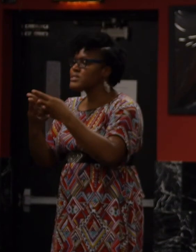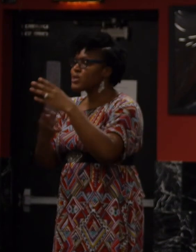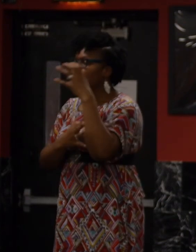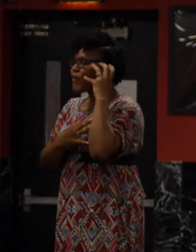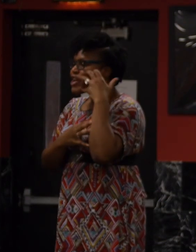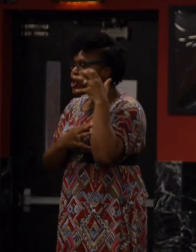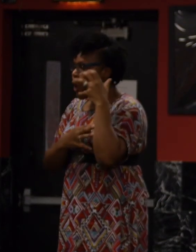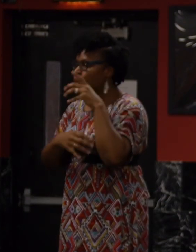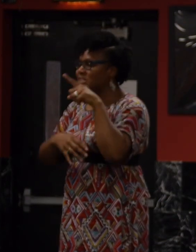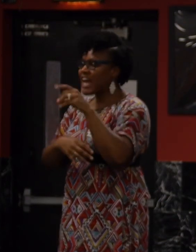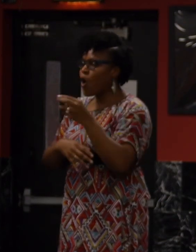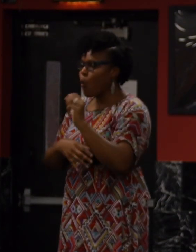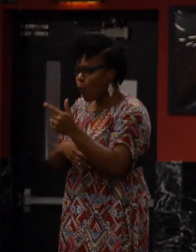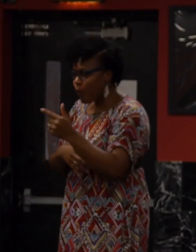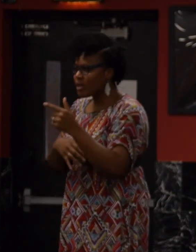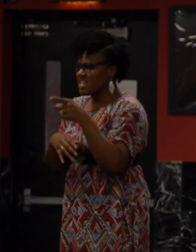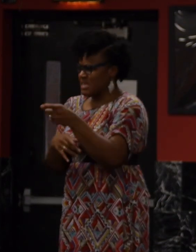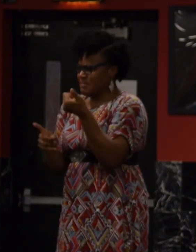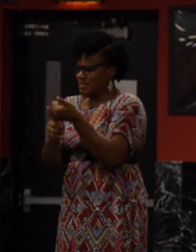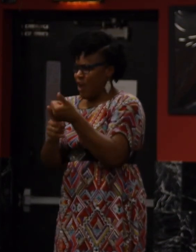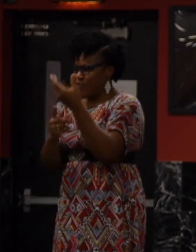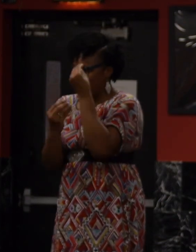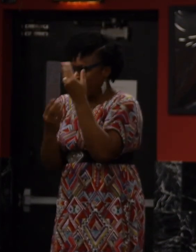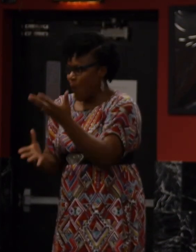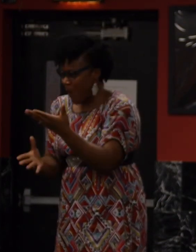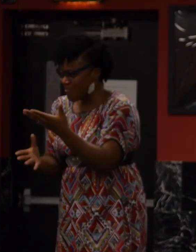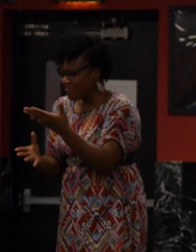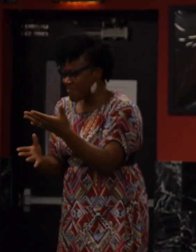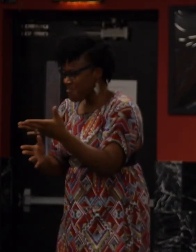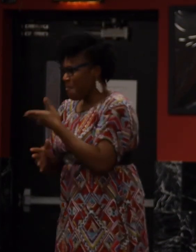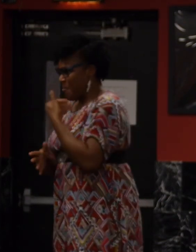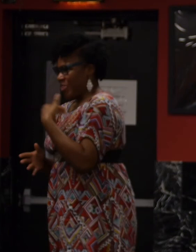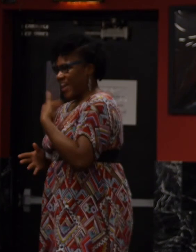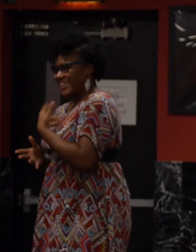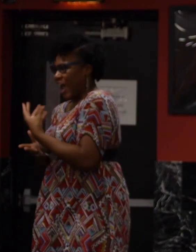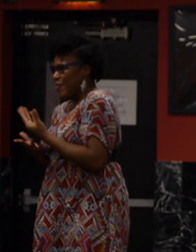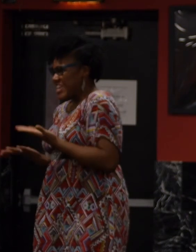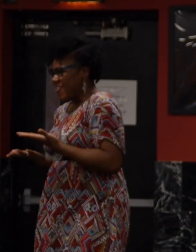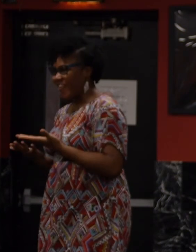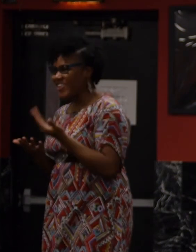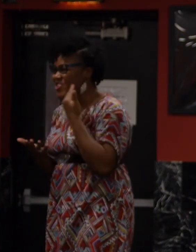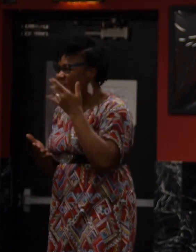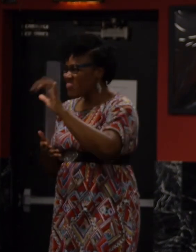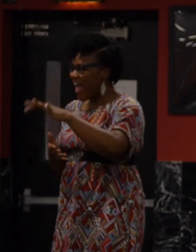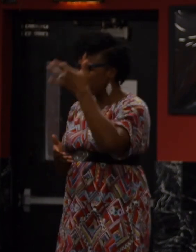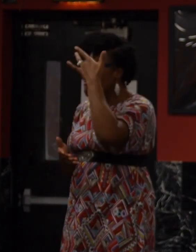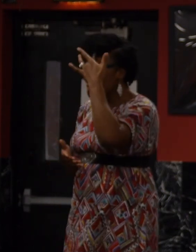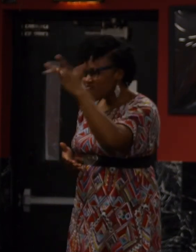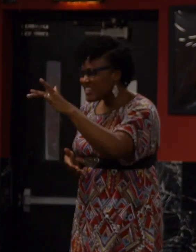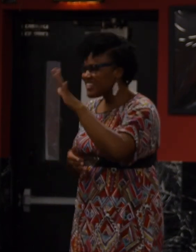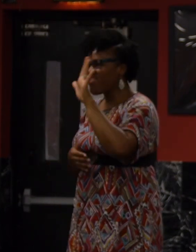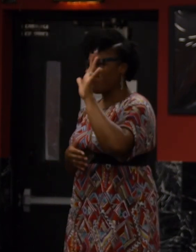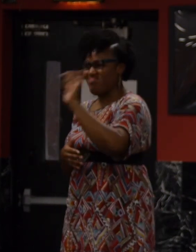be frank, he's a lot better informed than a lot of us out here. And so that kind of brilliance and that kind of tenacity